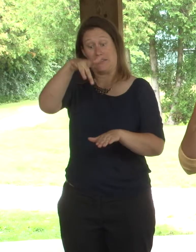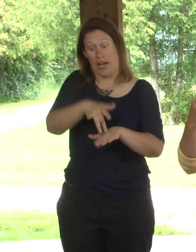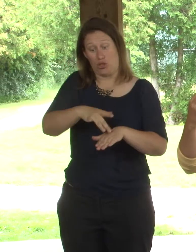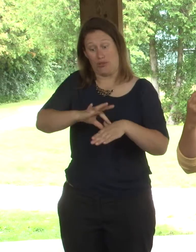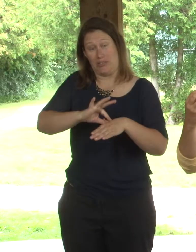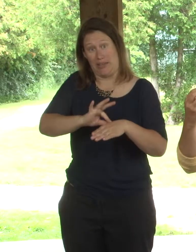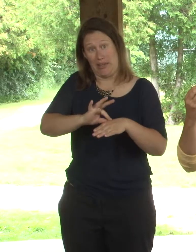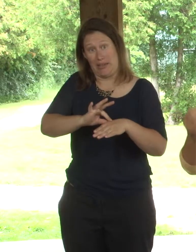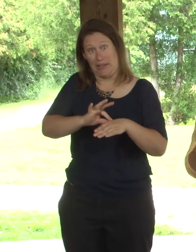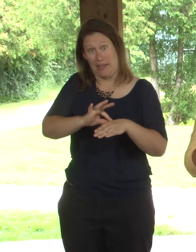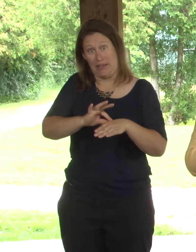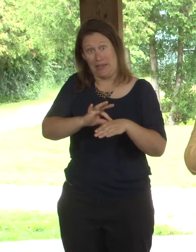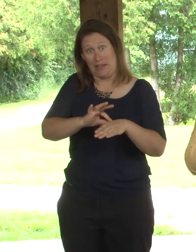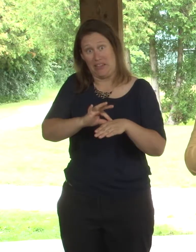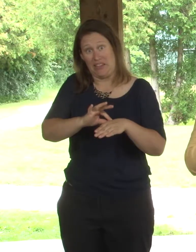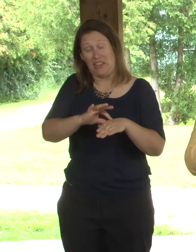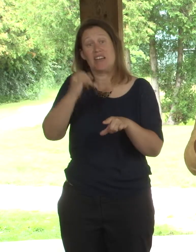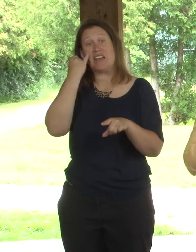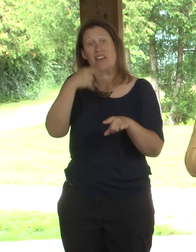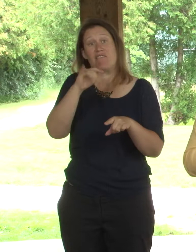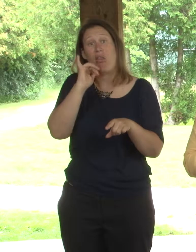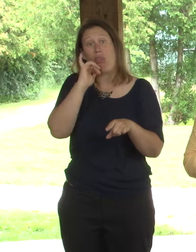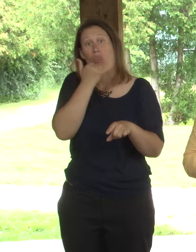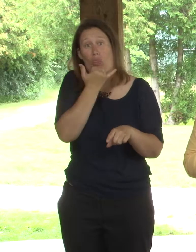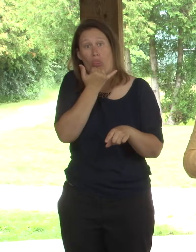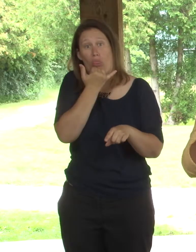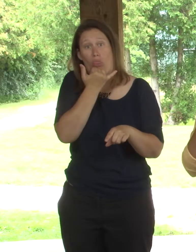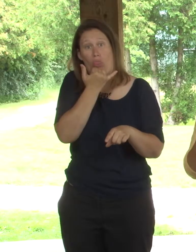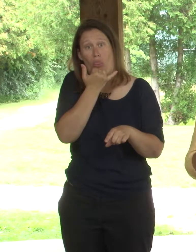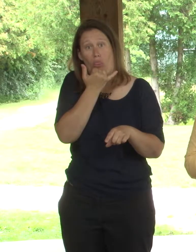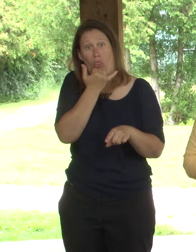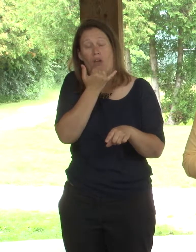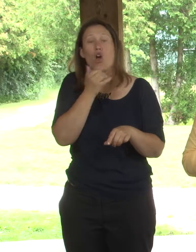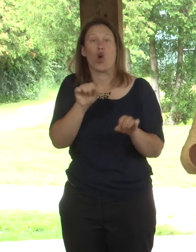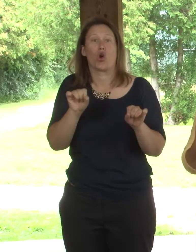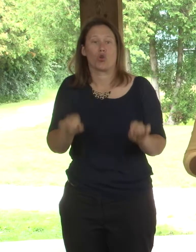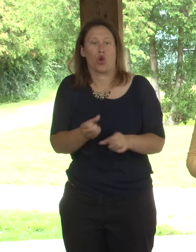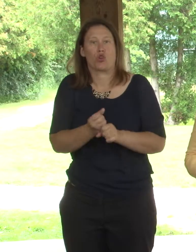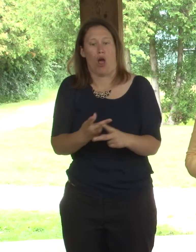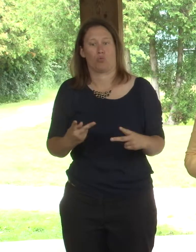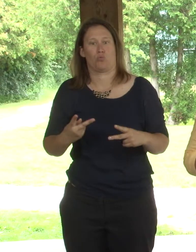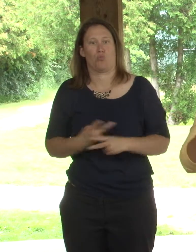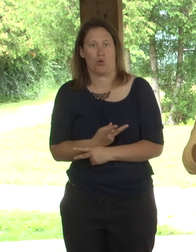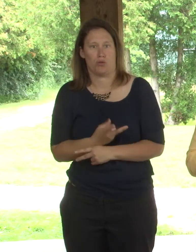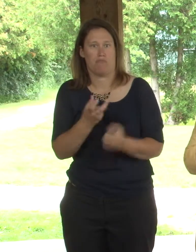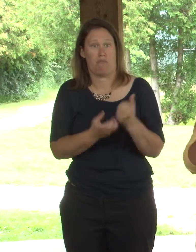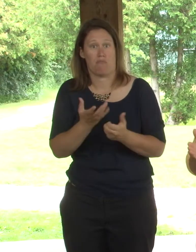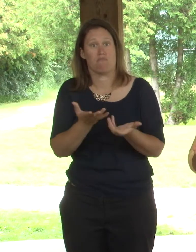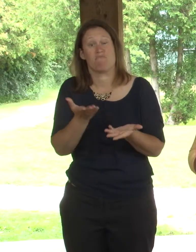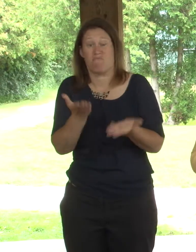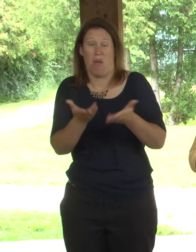we end up nicking the skin and we open up and we create a wound, now